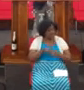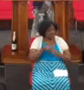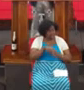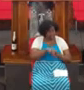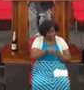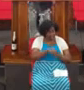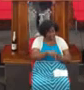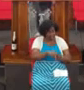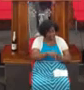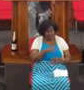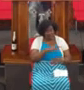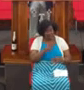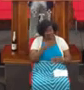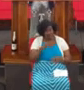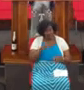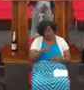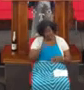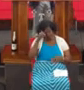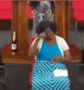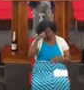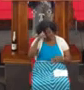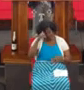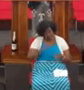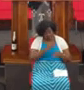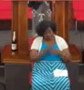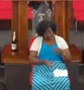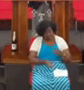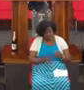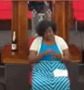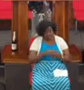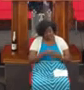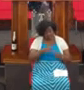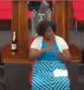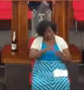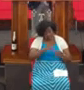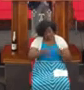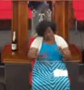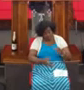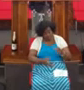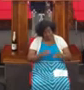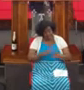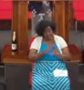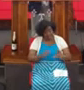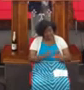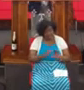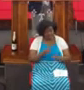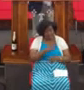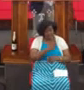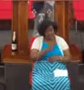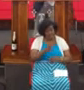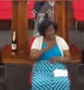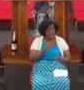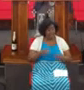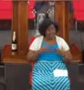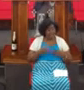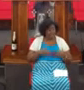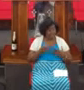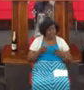your oxen fall in a ditch or a pit on the Sabbath day, you will